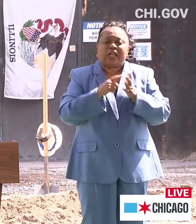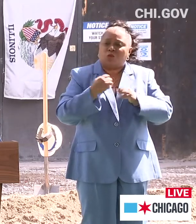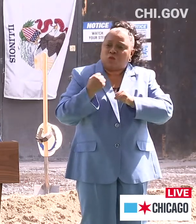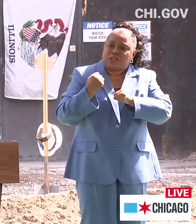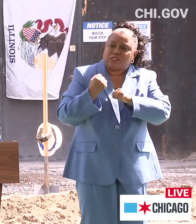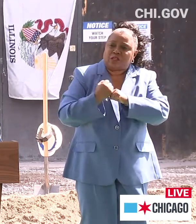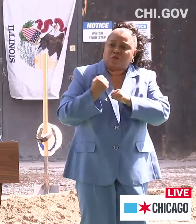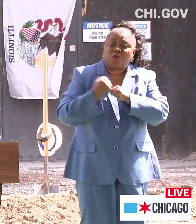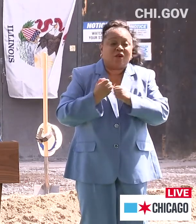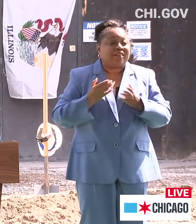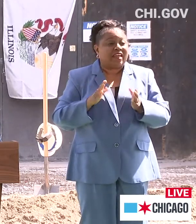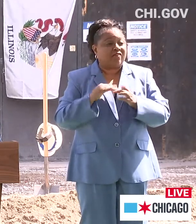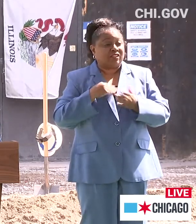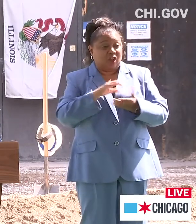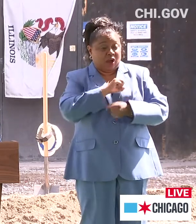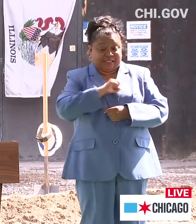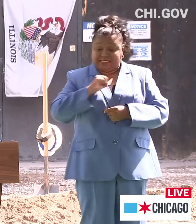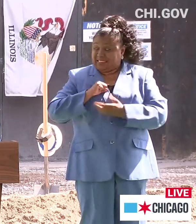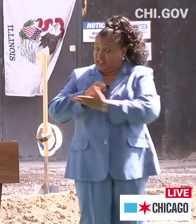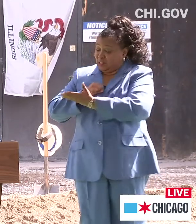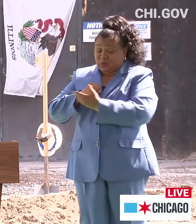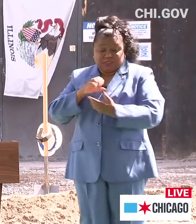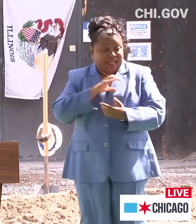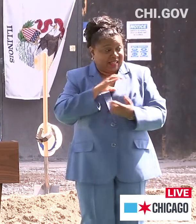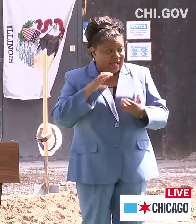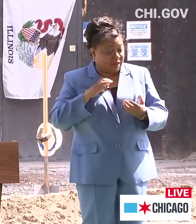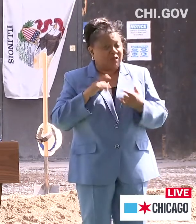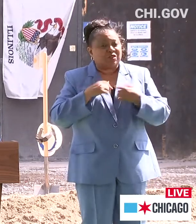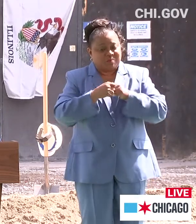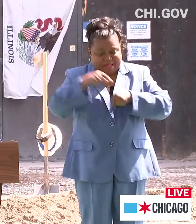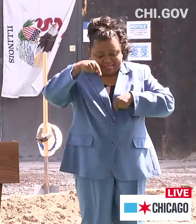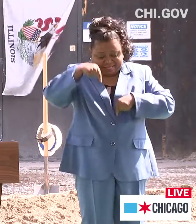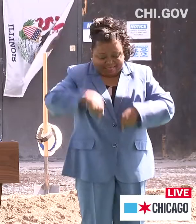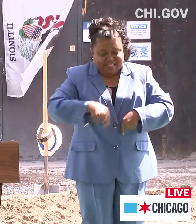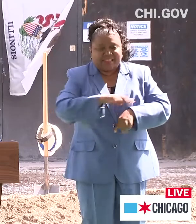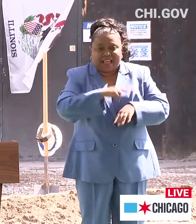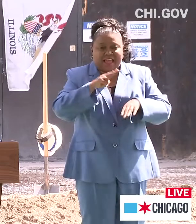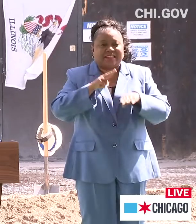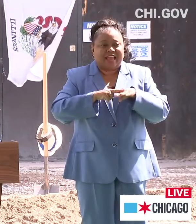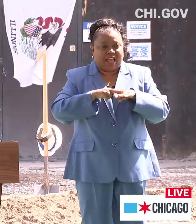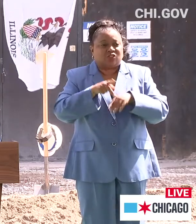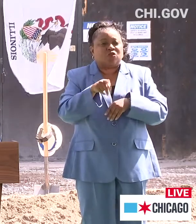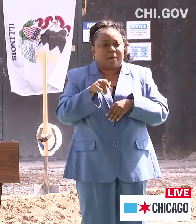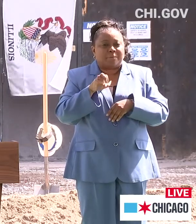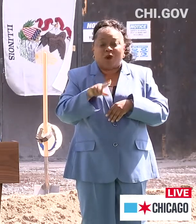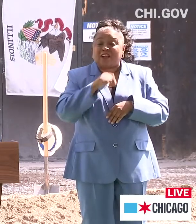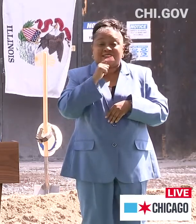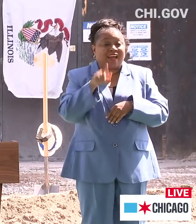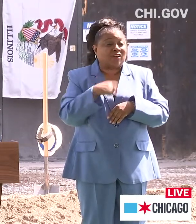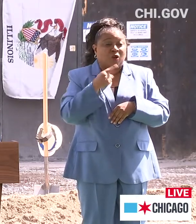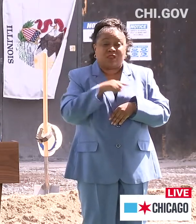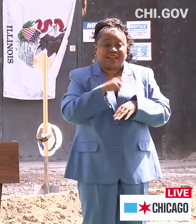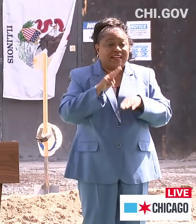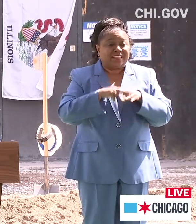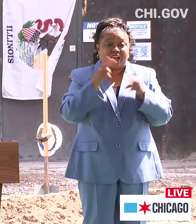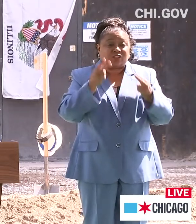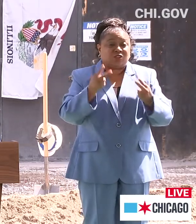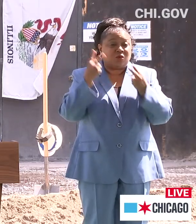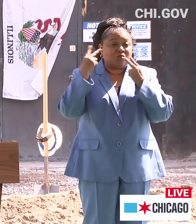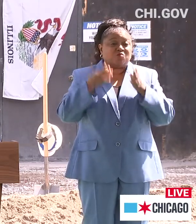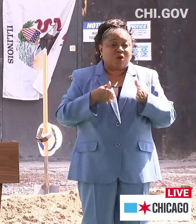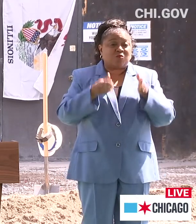support the efforts of our senators and our congresswomen to make this a national park, not just a national